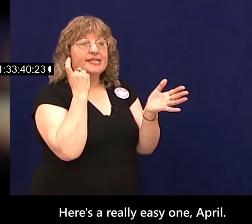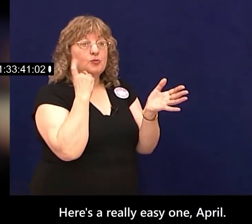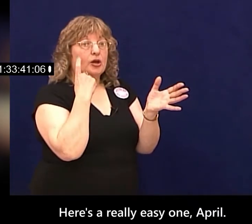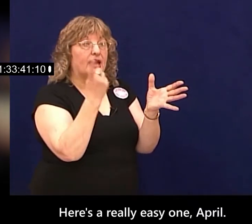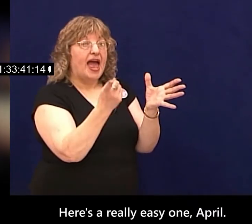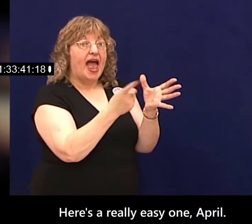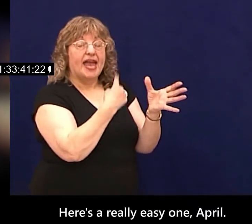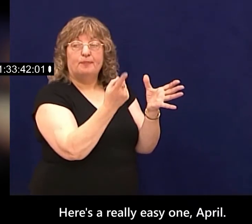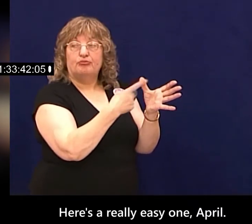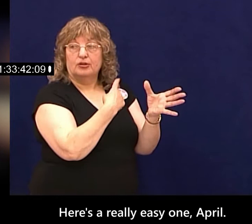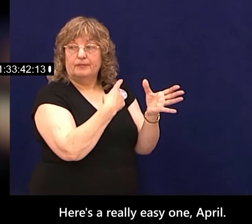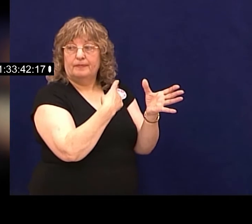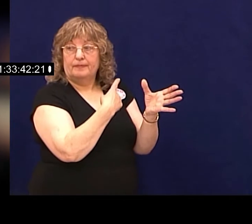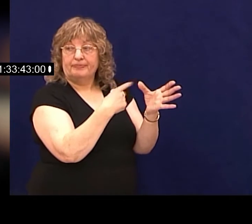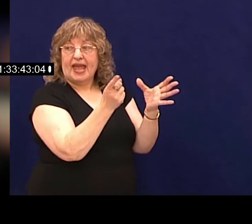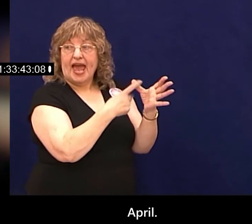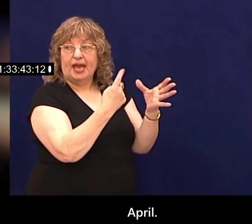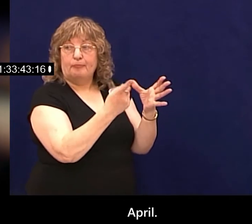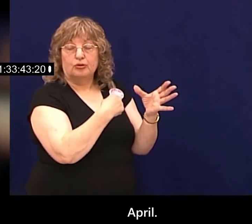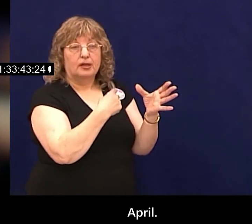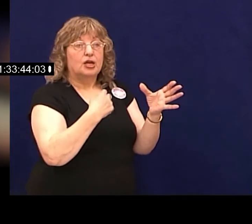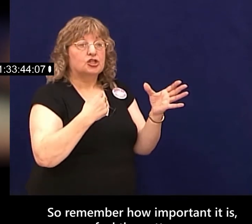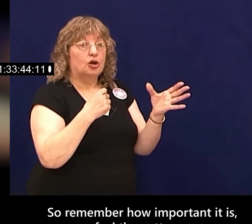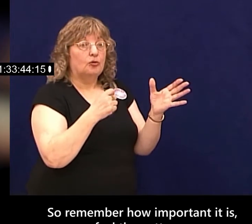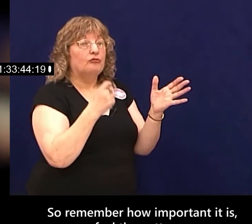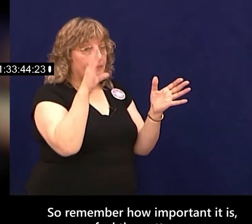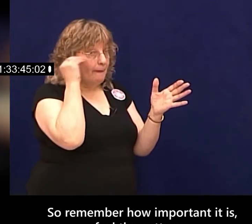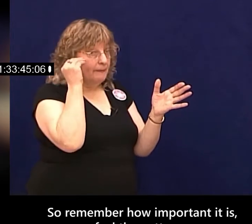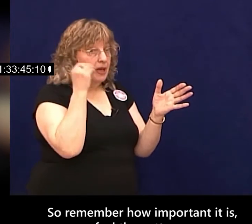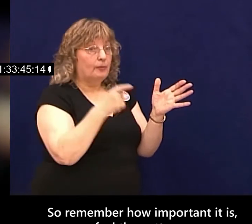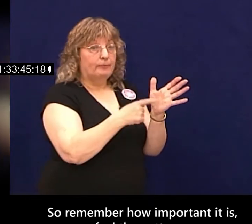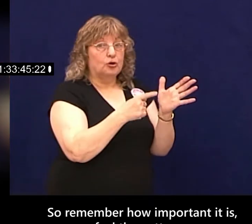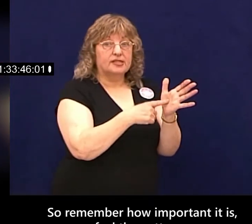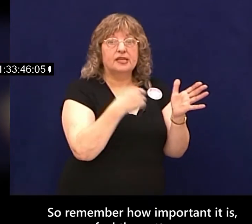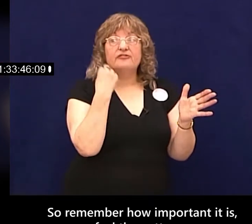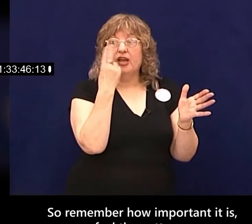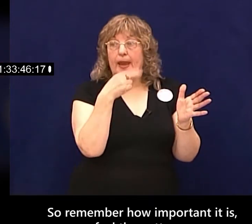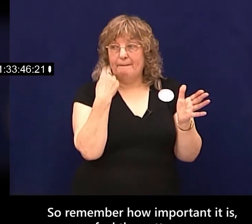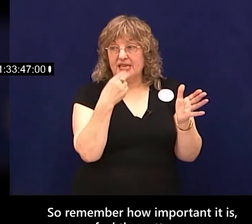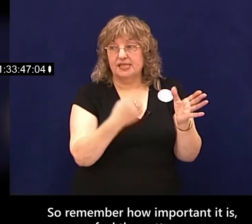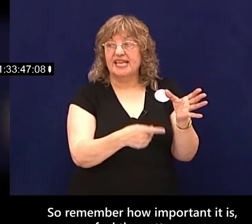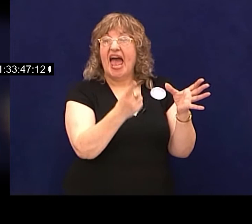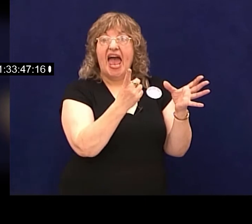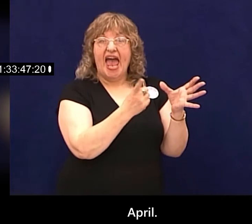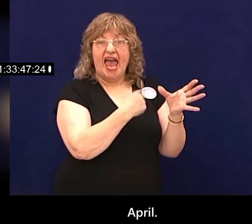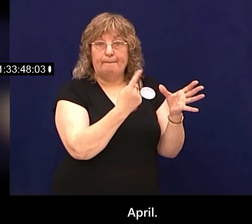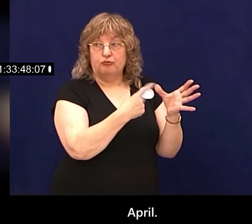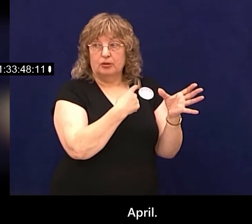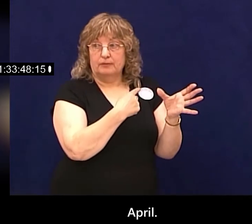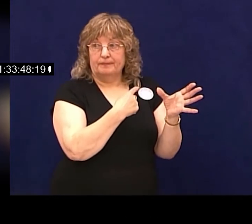one. April. April. So remember how important it is for your lip patterns. April.